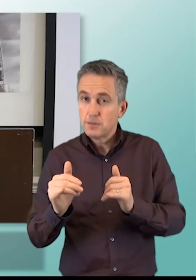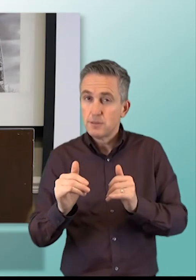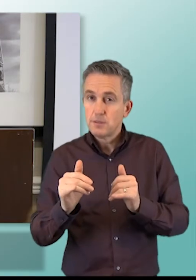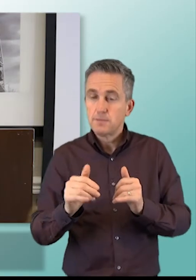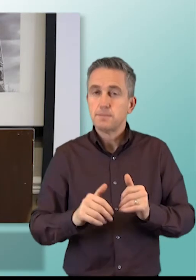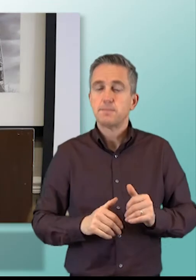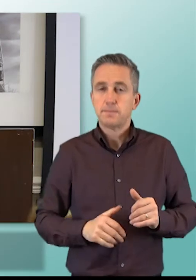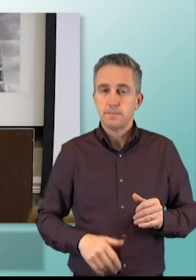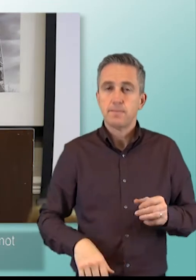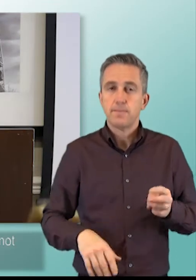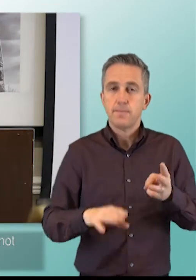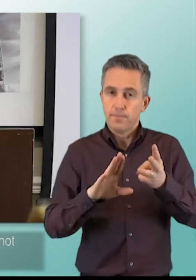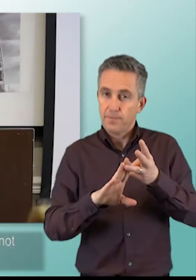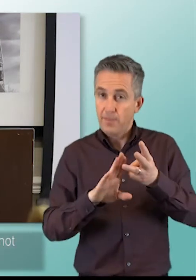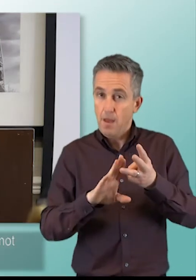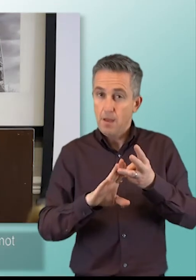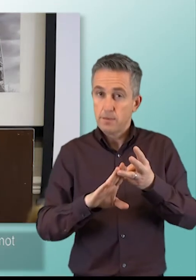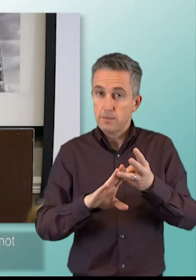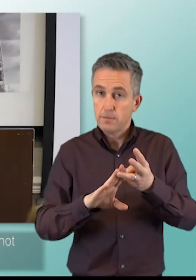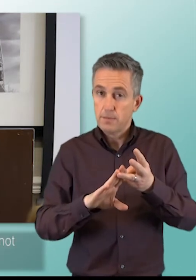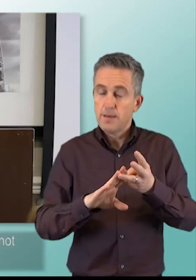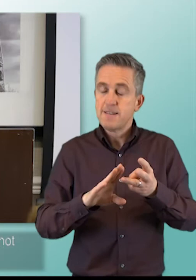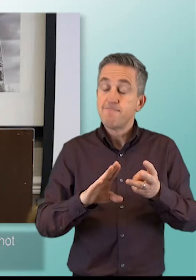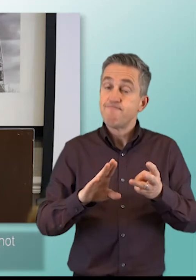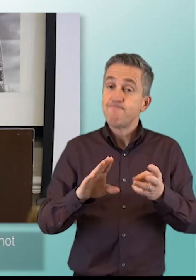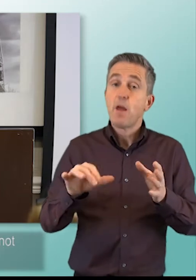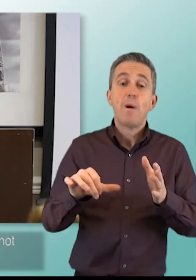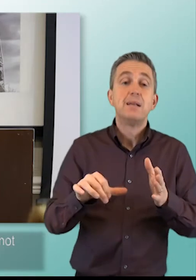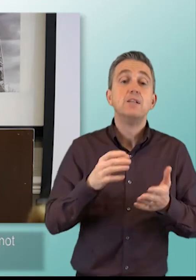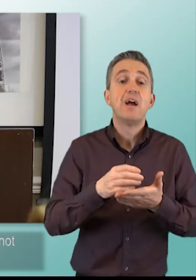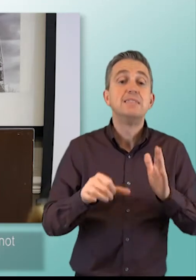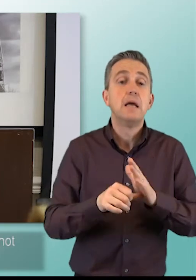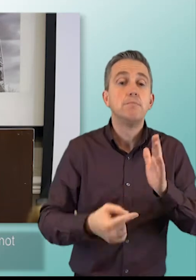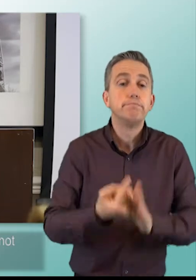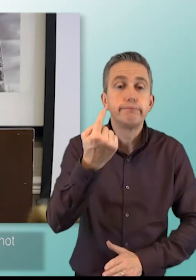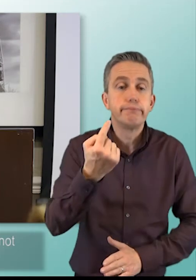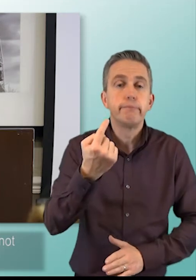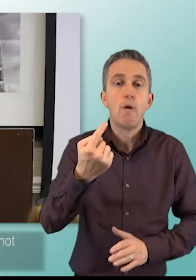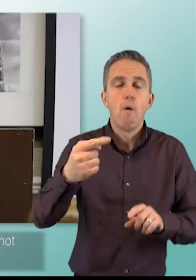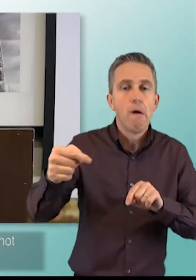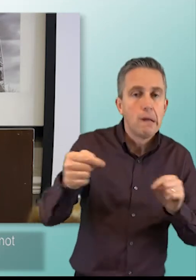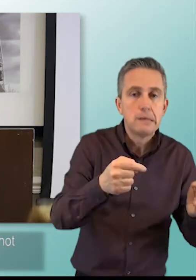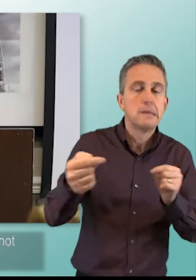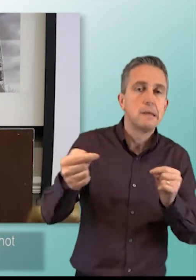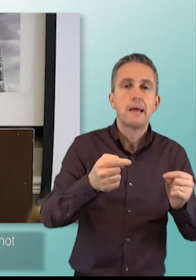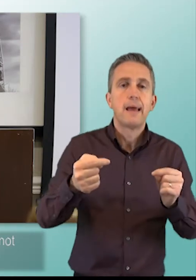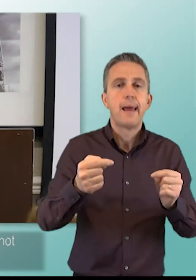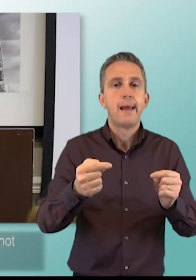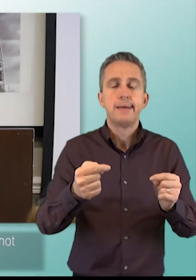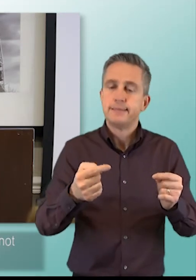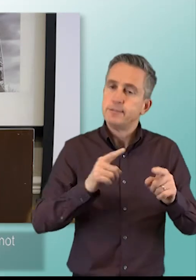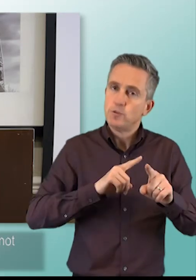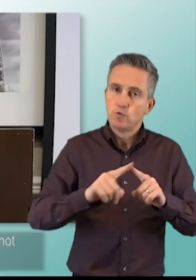manage conflicts of interest. Third is that challenges can be overcome. But do not shy away from